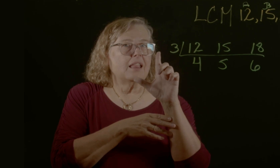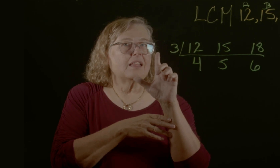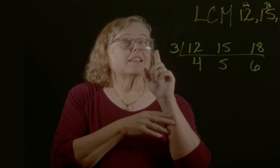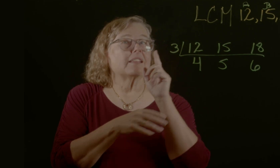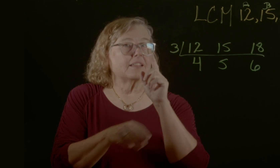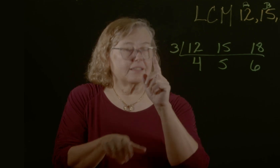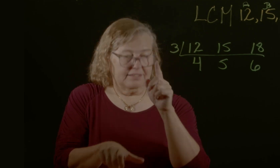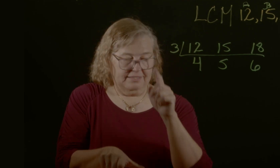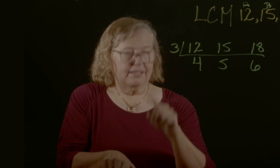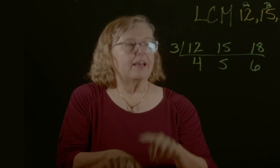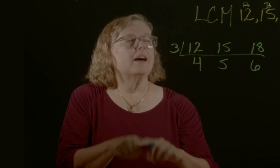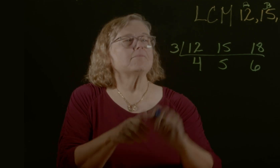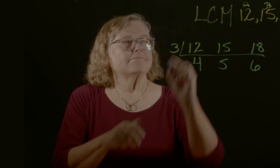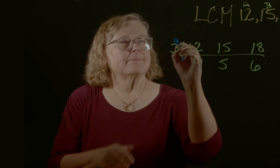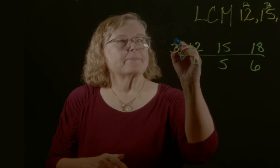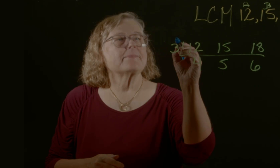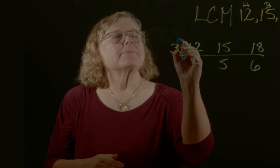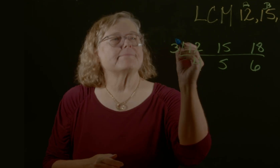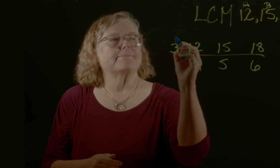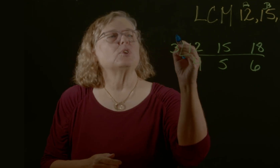the L? Good job.